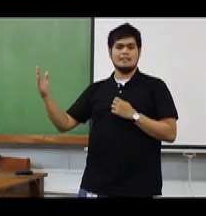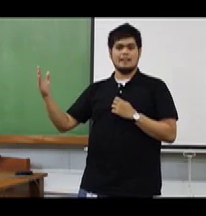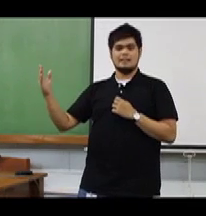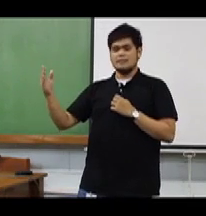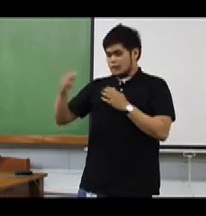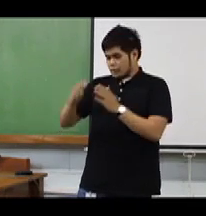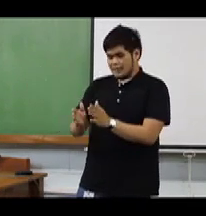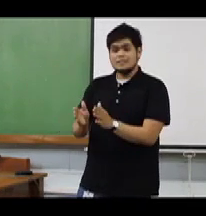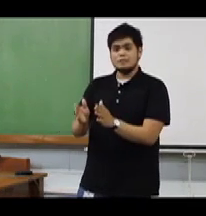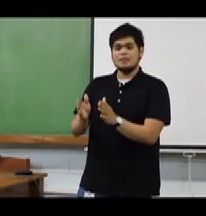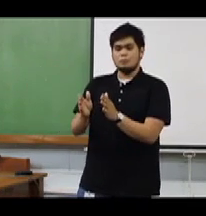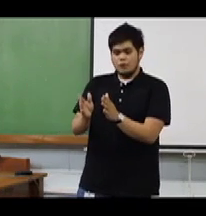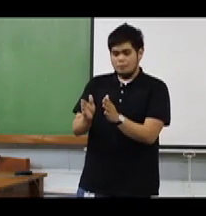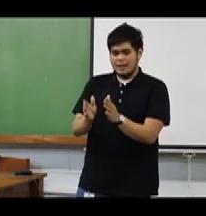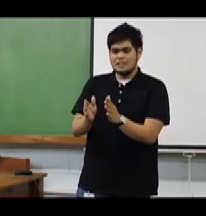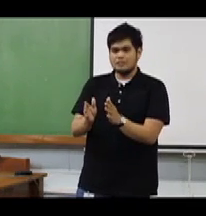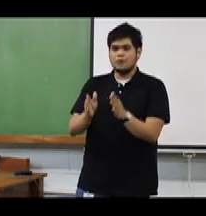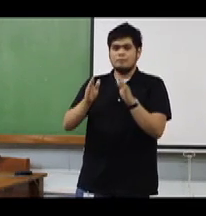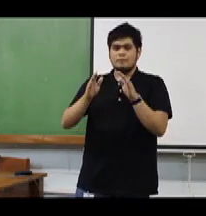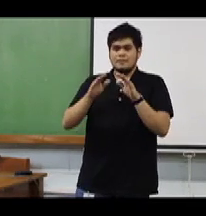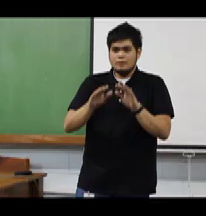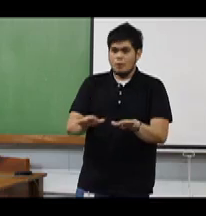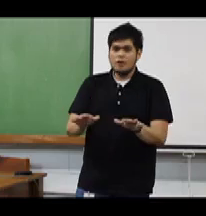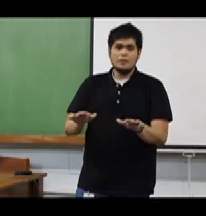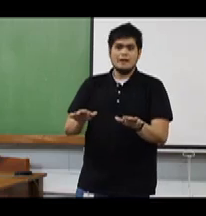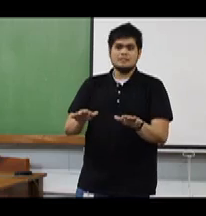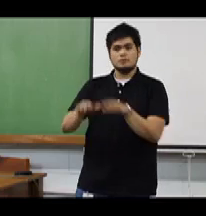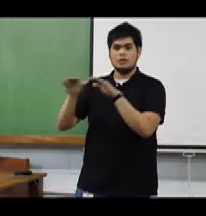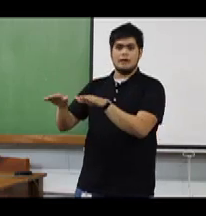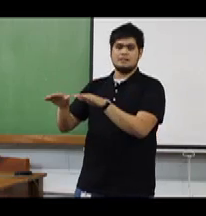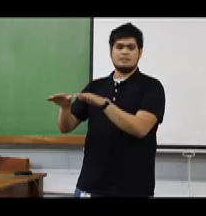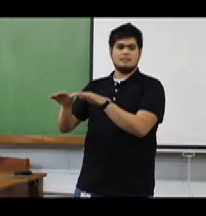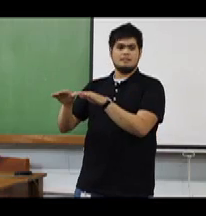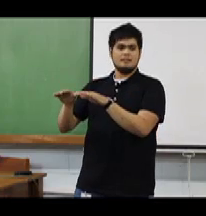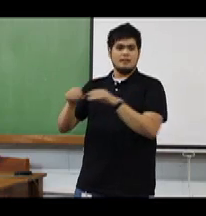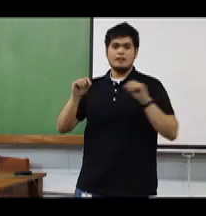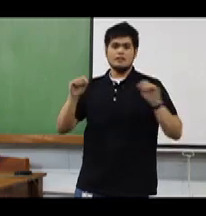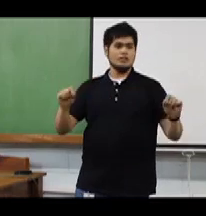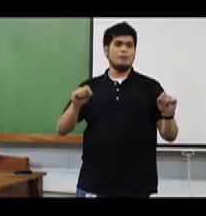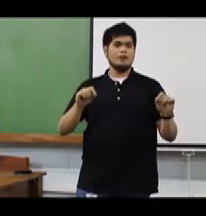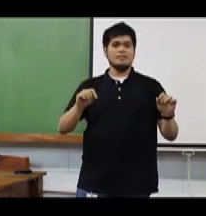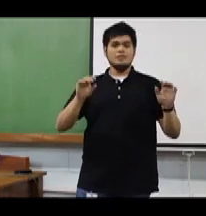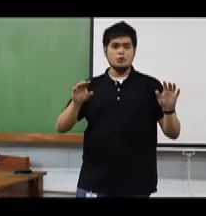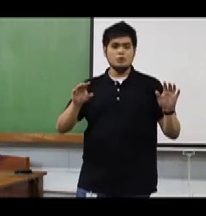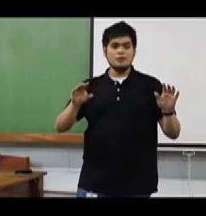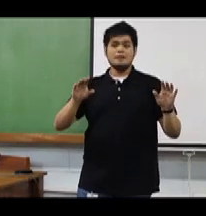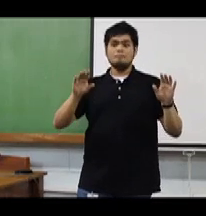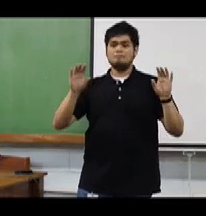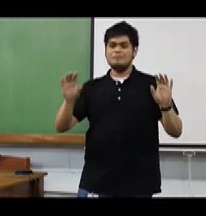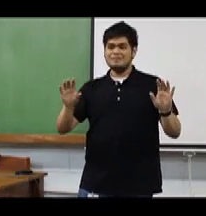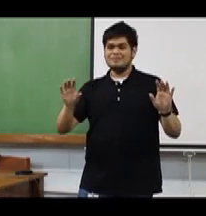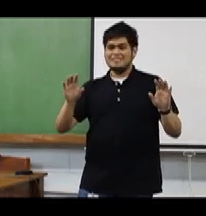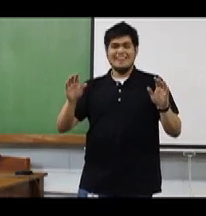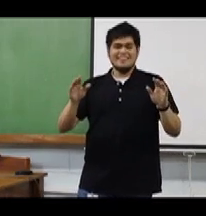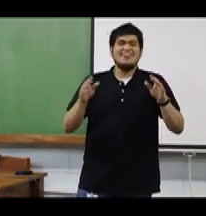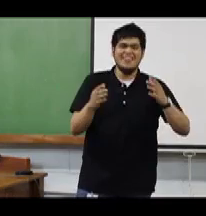Alex. That's what will make us from one of the best to the best. It's all about you. Like, it's all